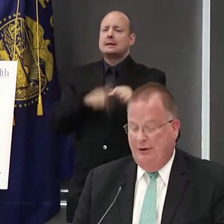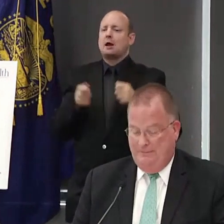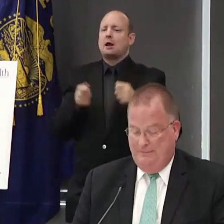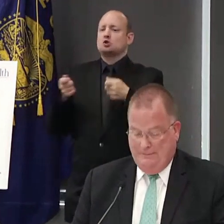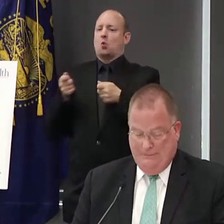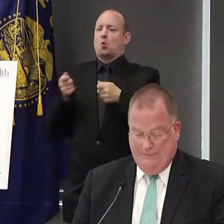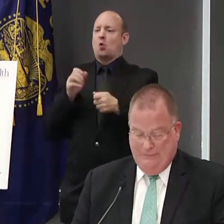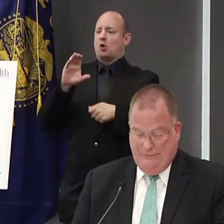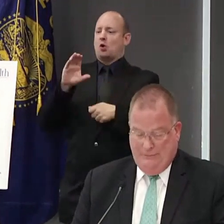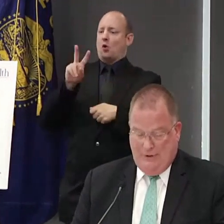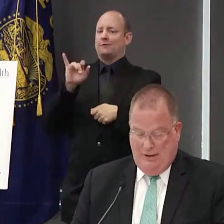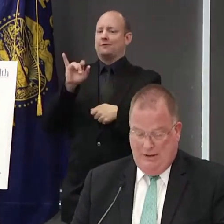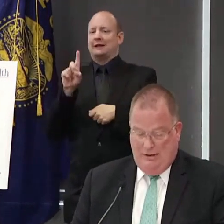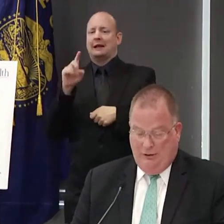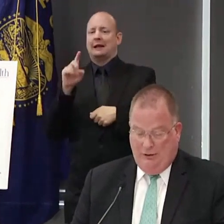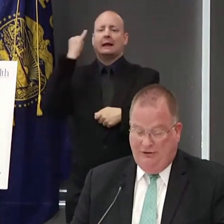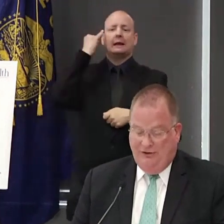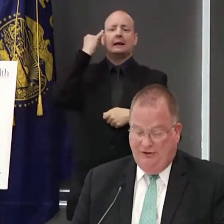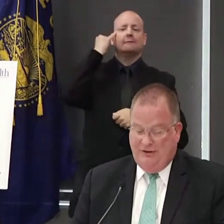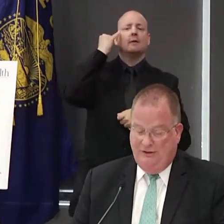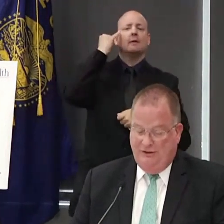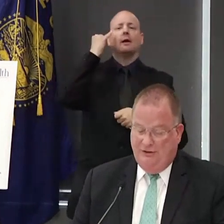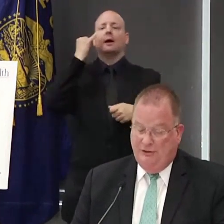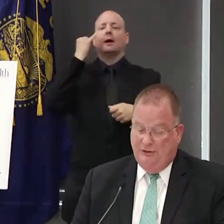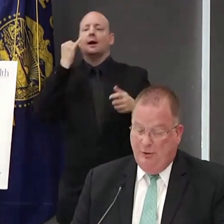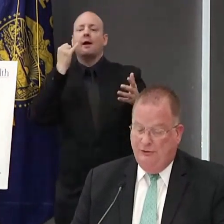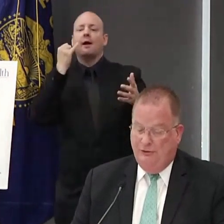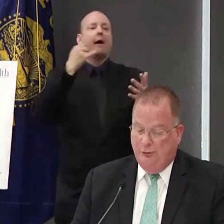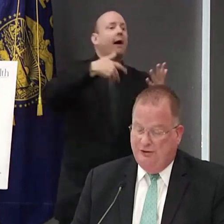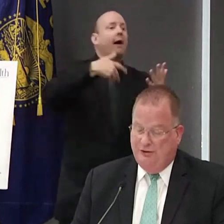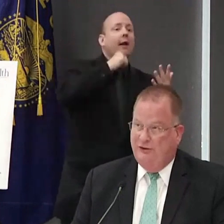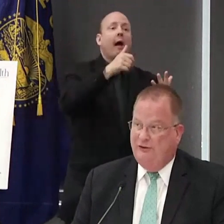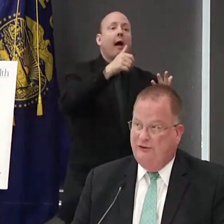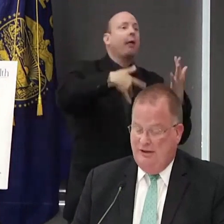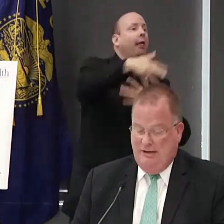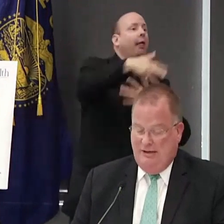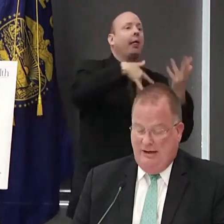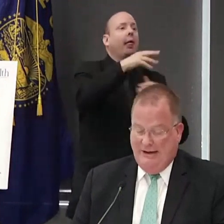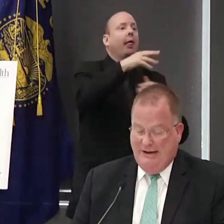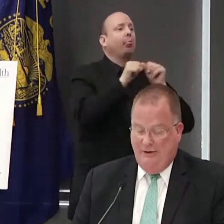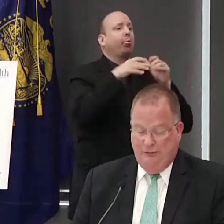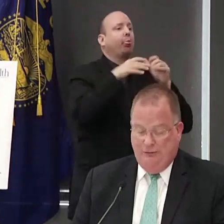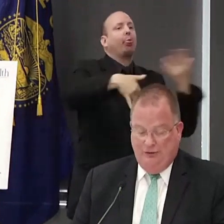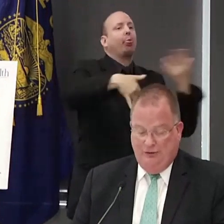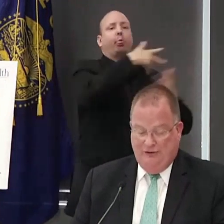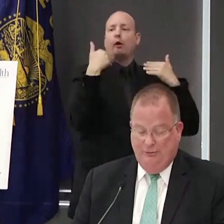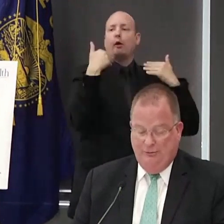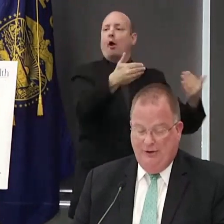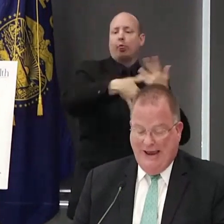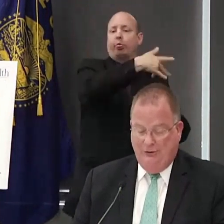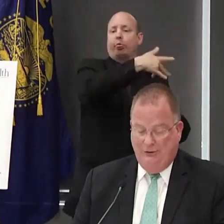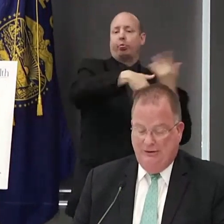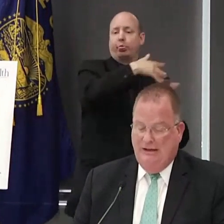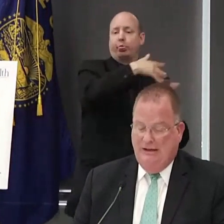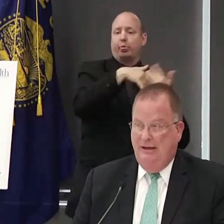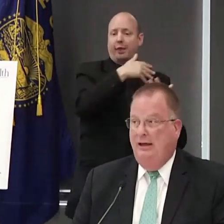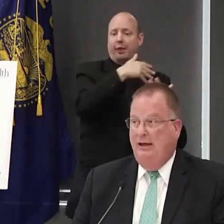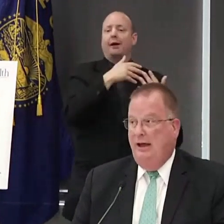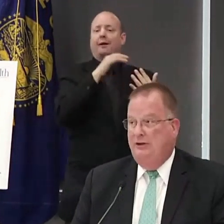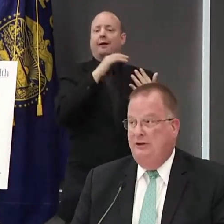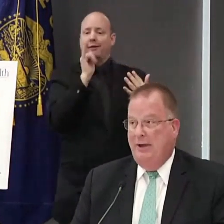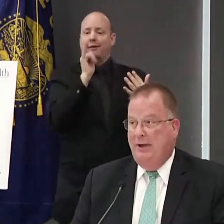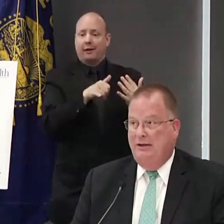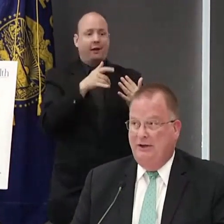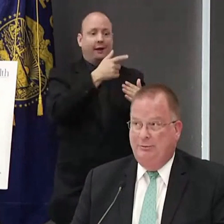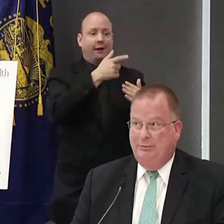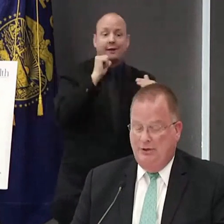its spread. A crisis has a tendency to expose your weaknesses and areas where systems are inadequate,